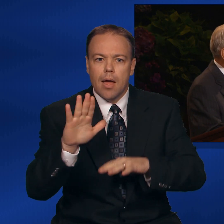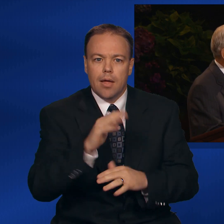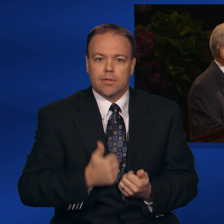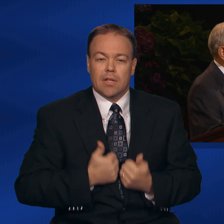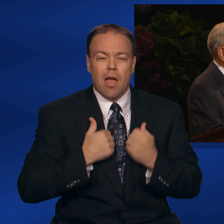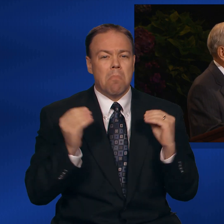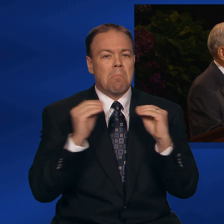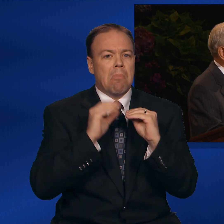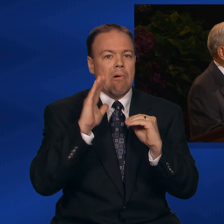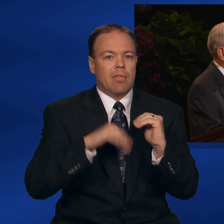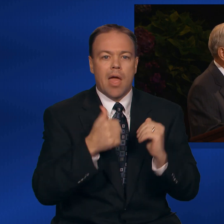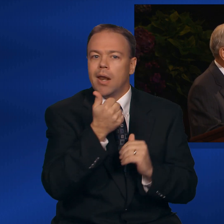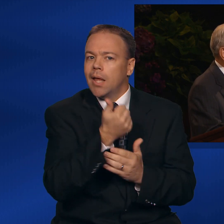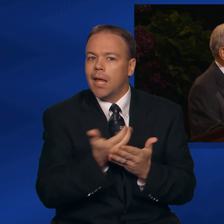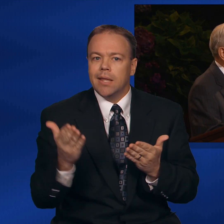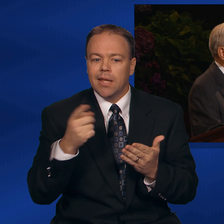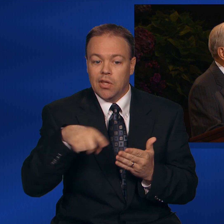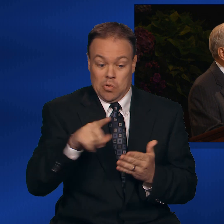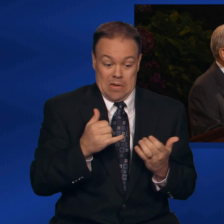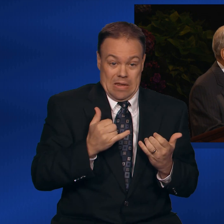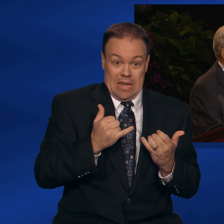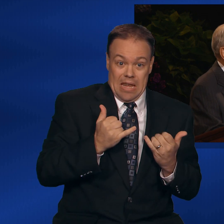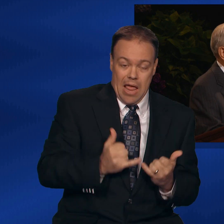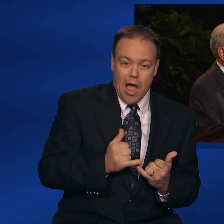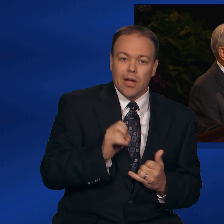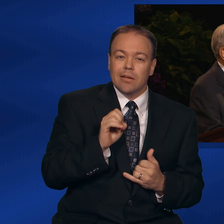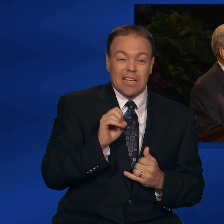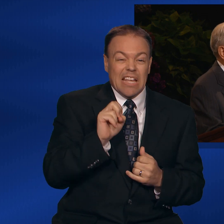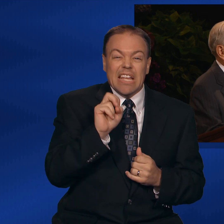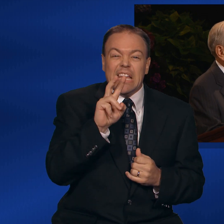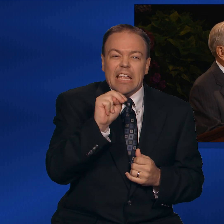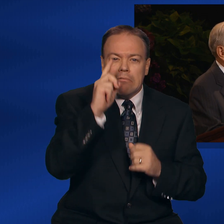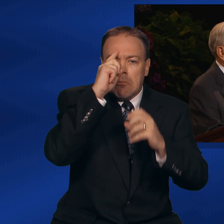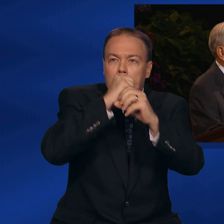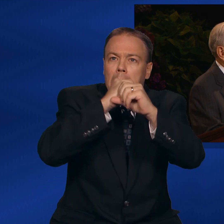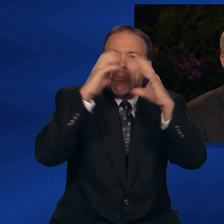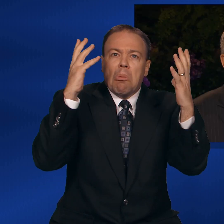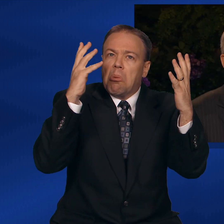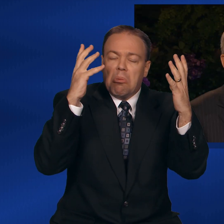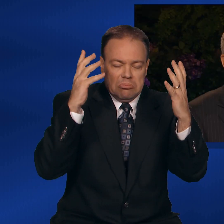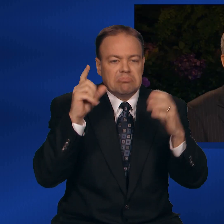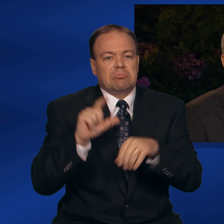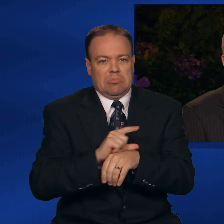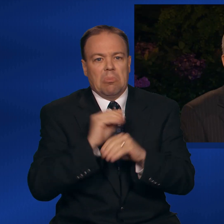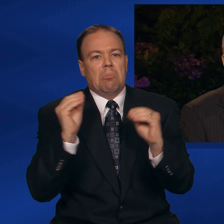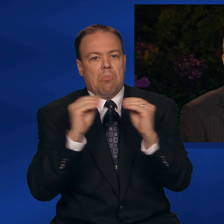beyond anything you can presently even imagine.